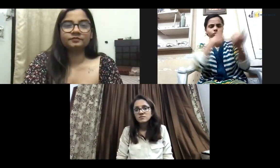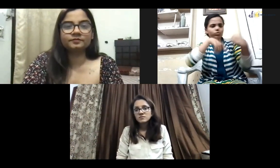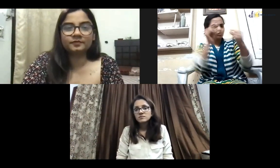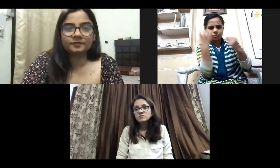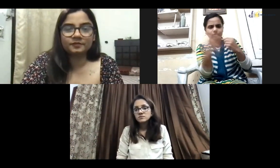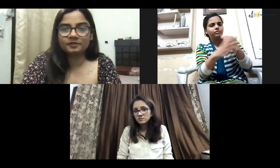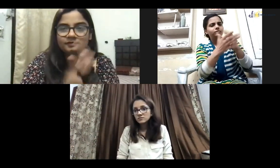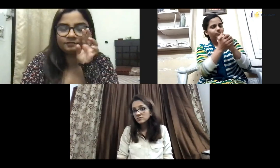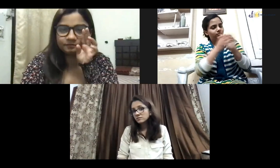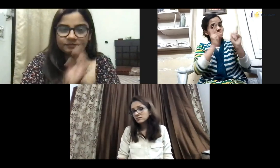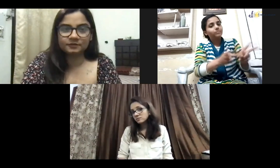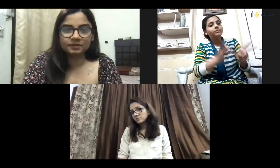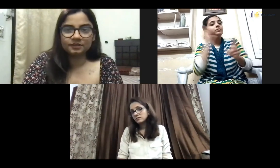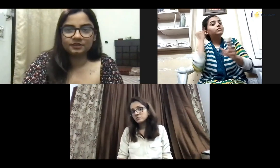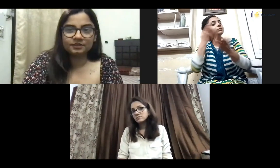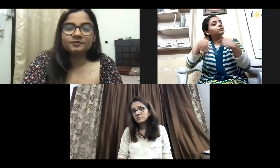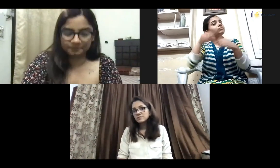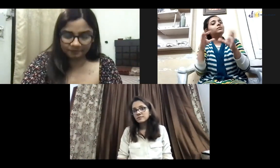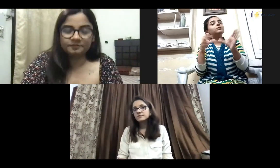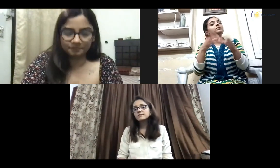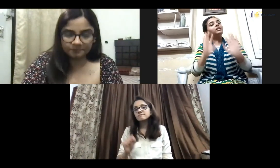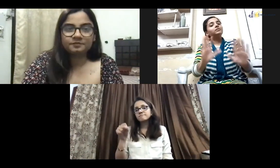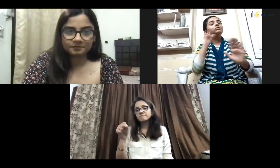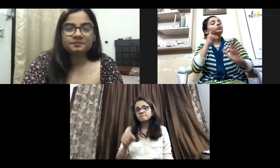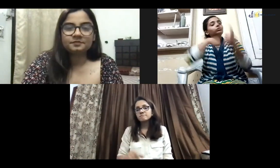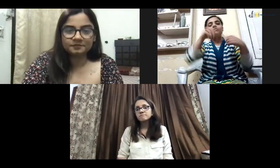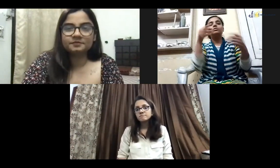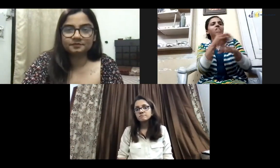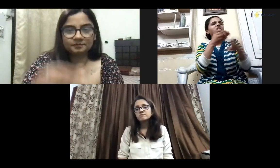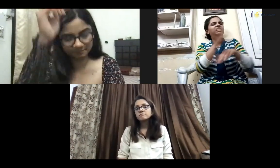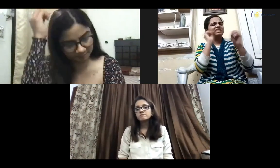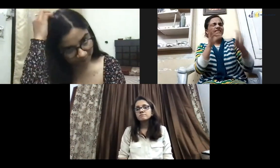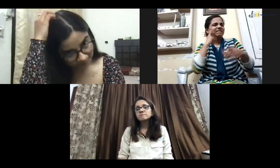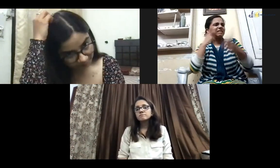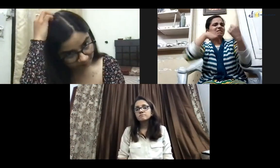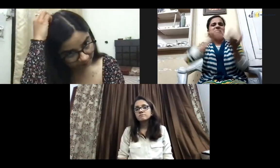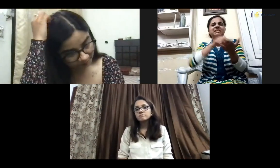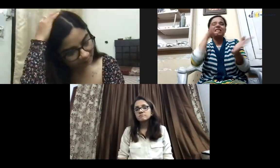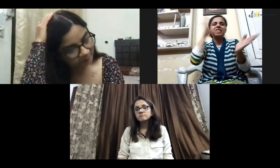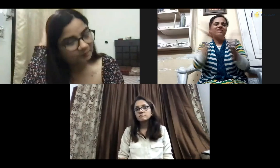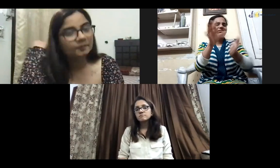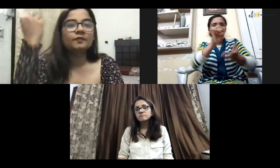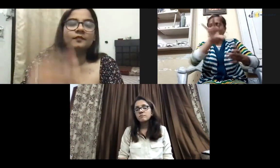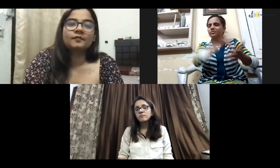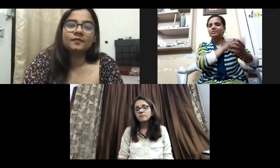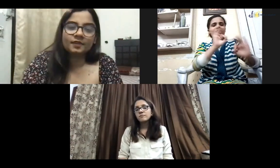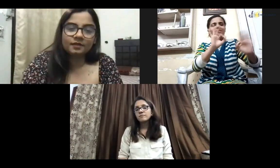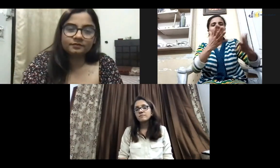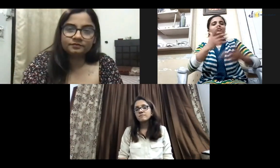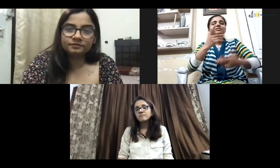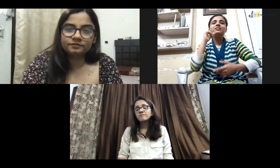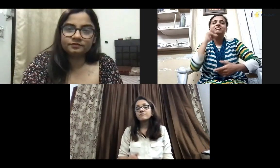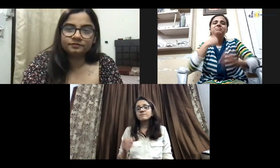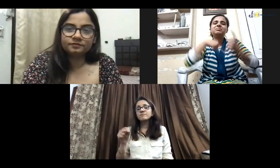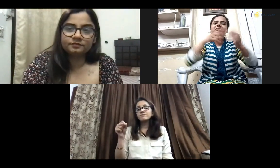will ask me the live location. Are you hanging around with your deaf friend? They will say no. You have to stay at home. They say no, deaf friends. They will.